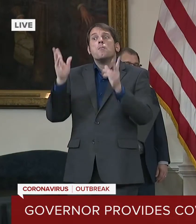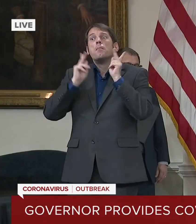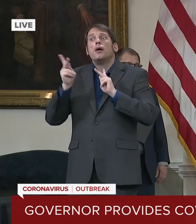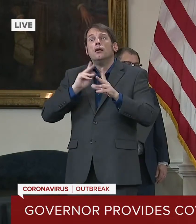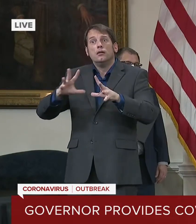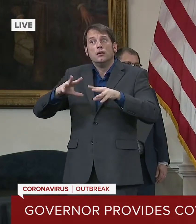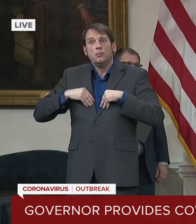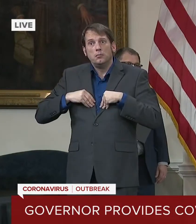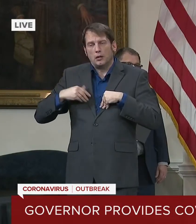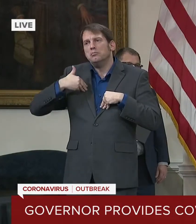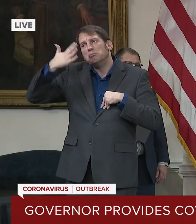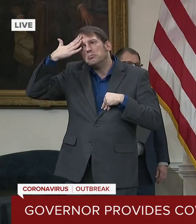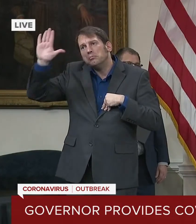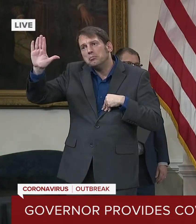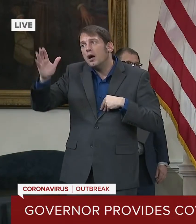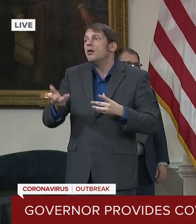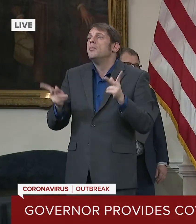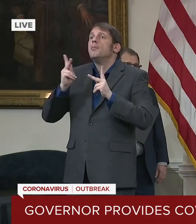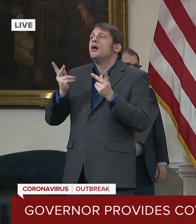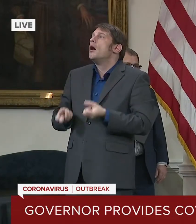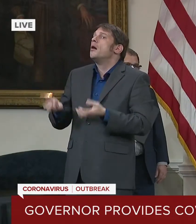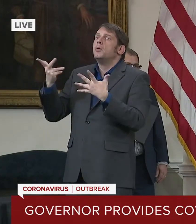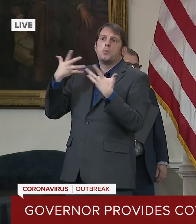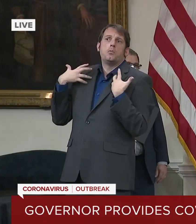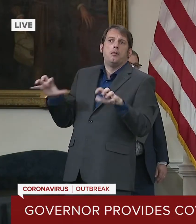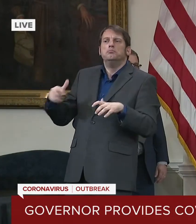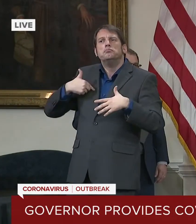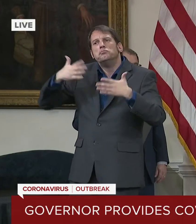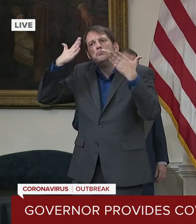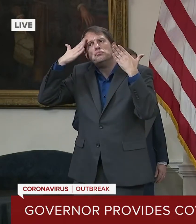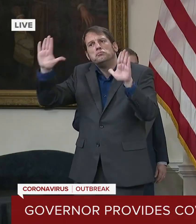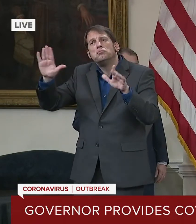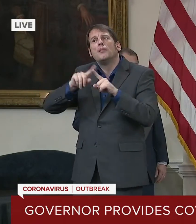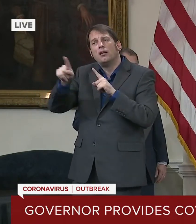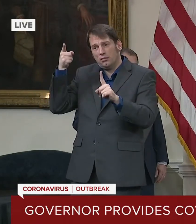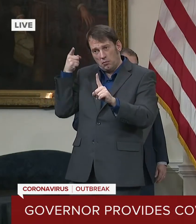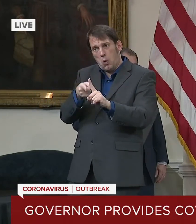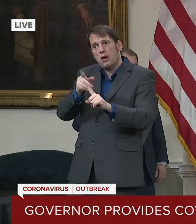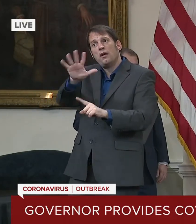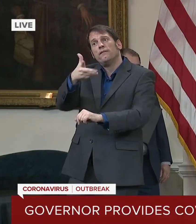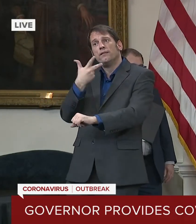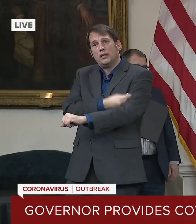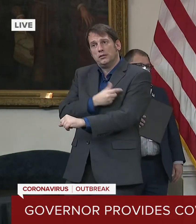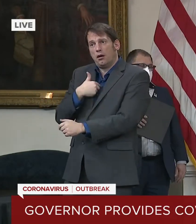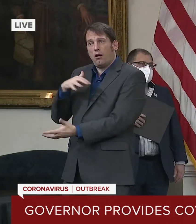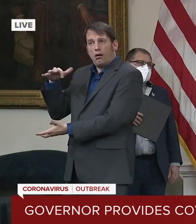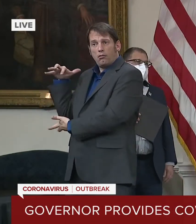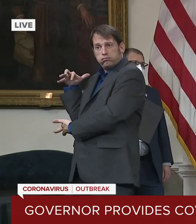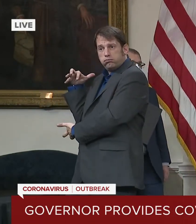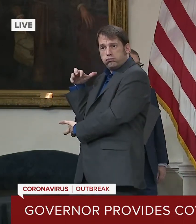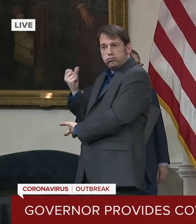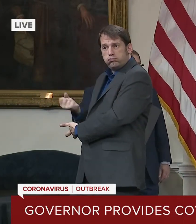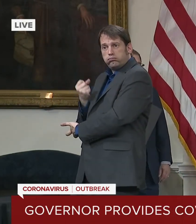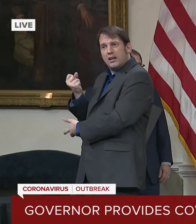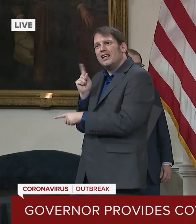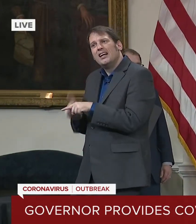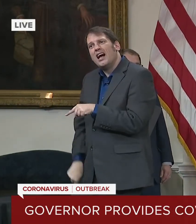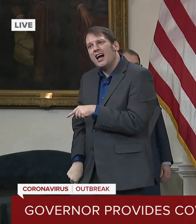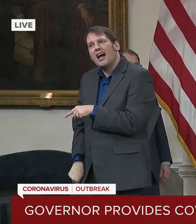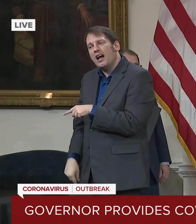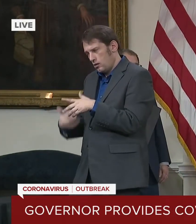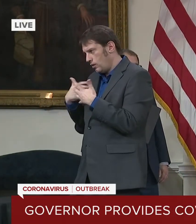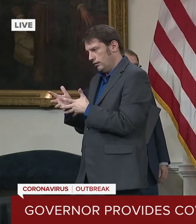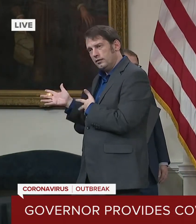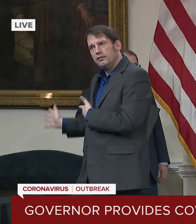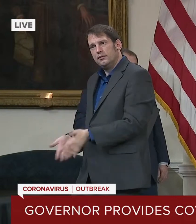in it. We can't have them going bad on the shelf, but we don't want to, run out either. So, but